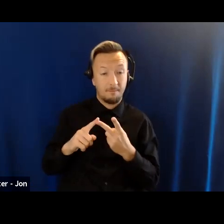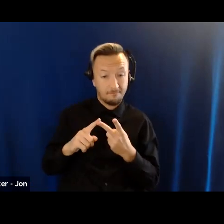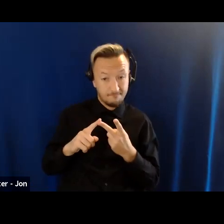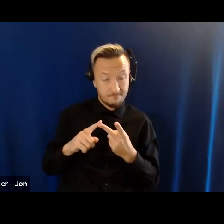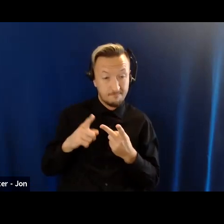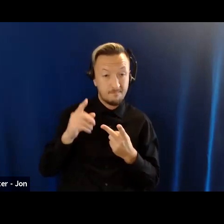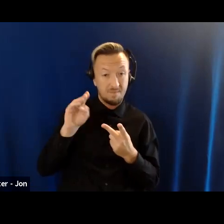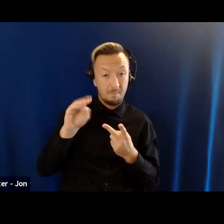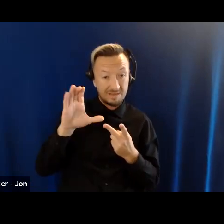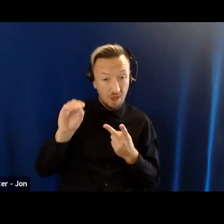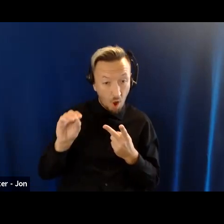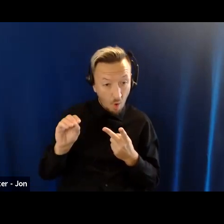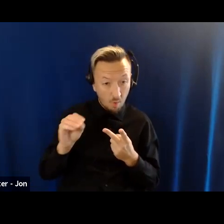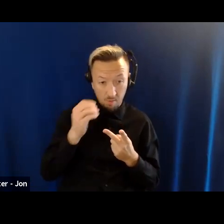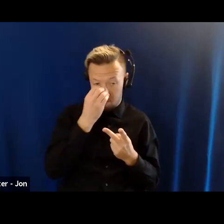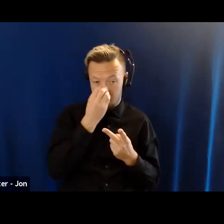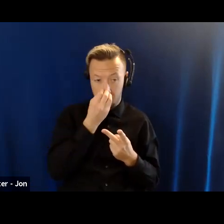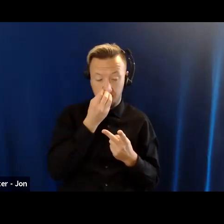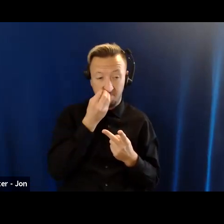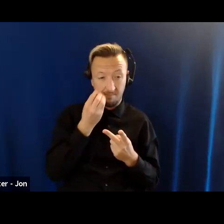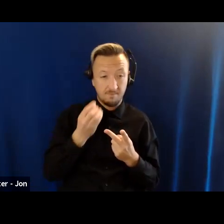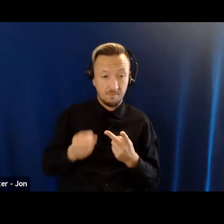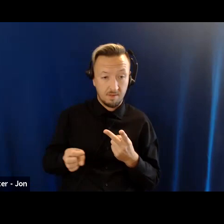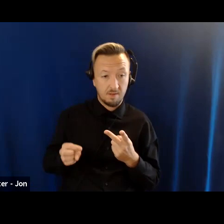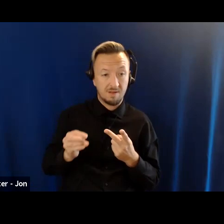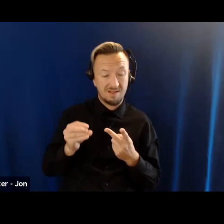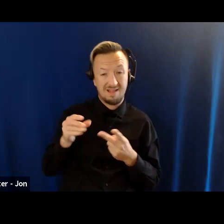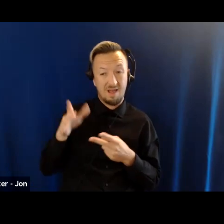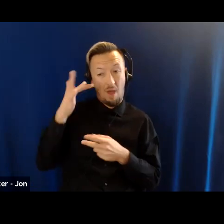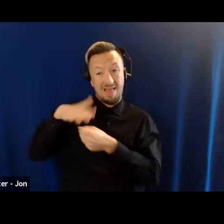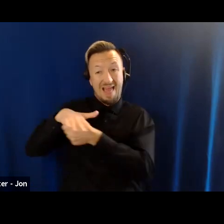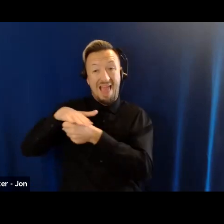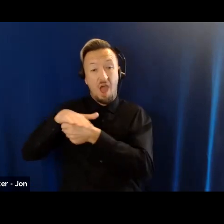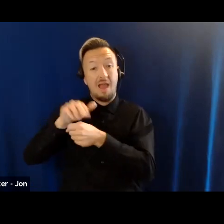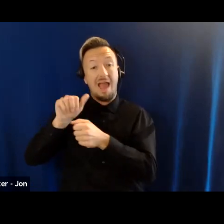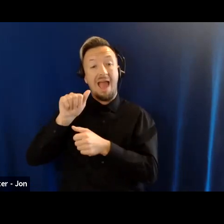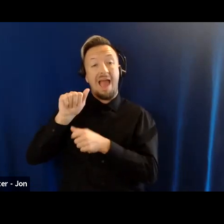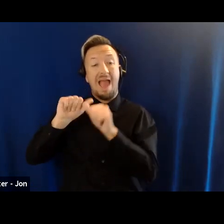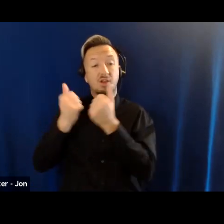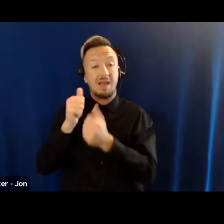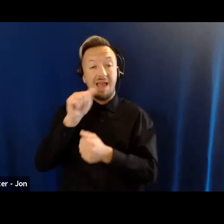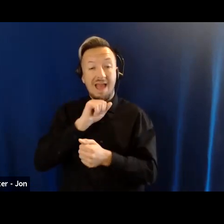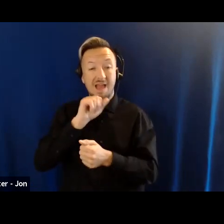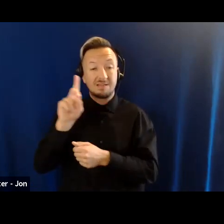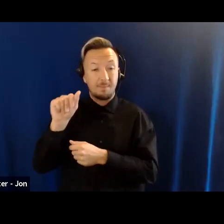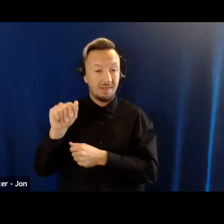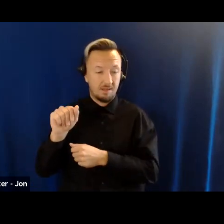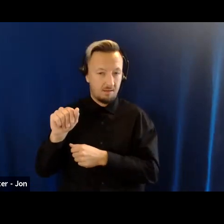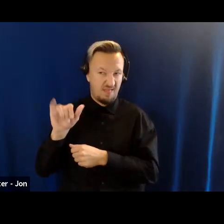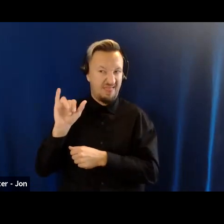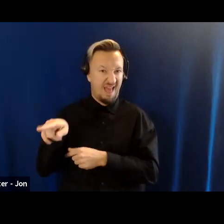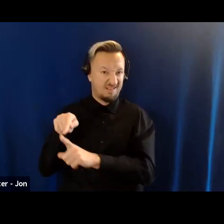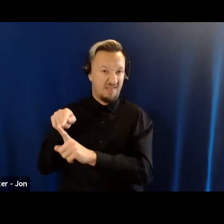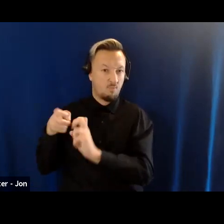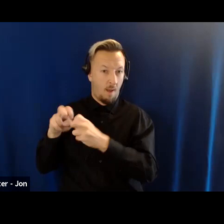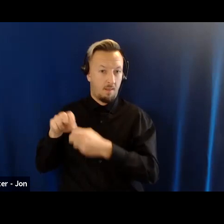the MCOs? I mean, because the area agency on aging and disability is part of the problem.